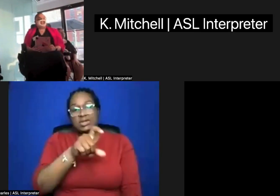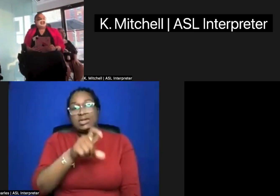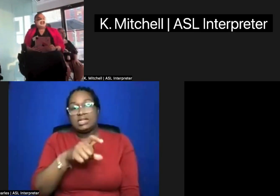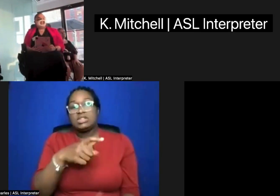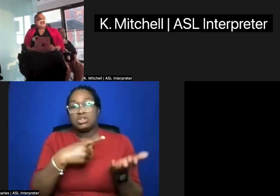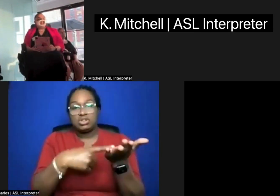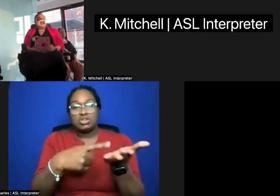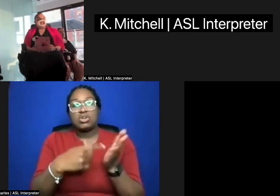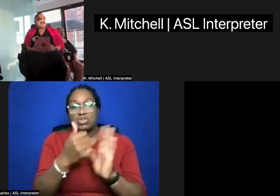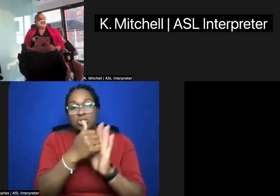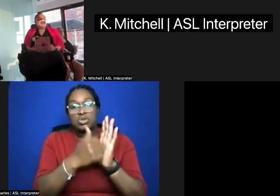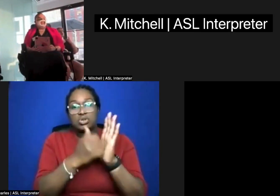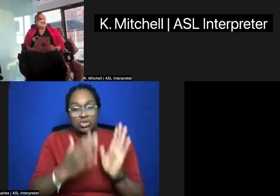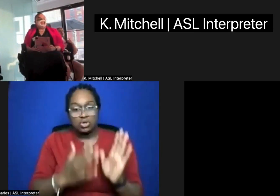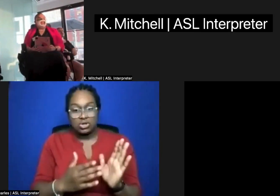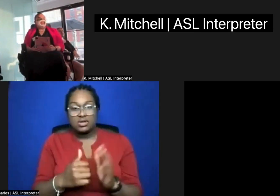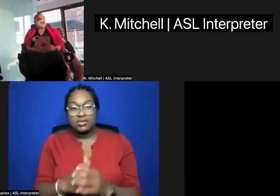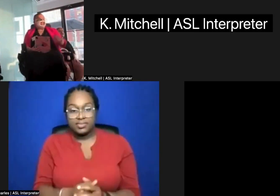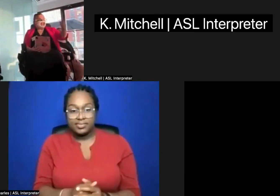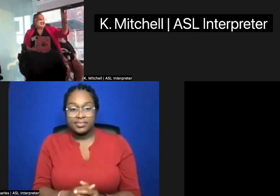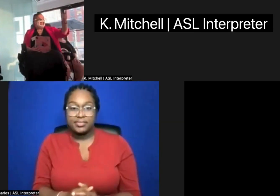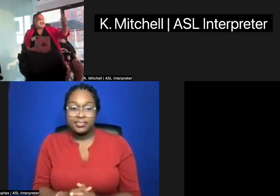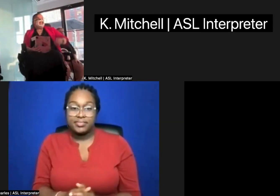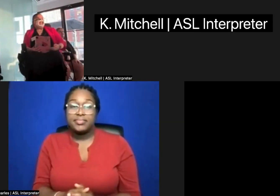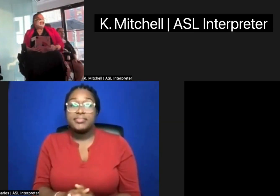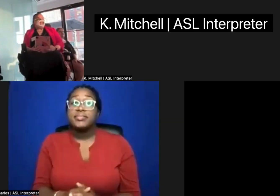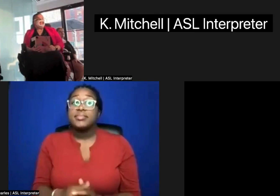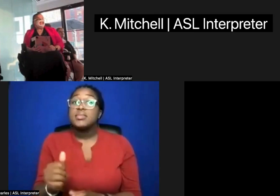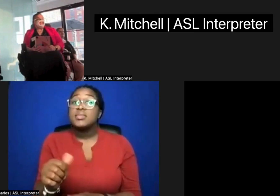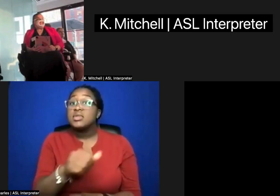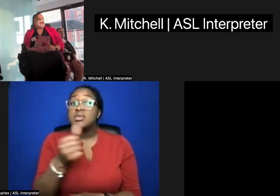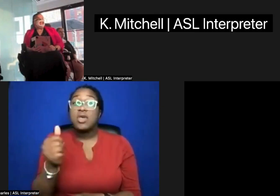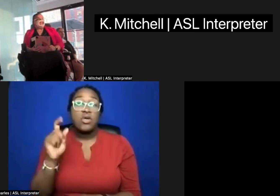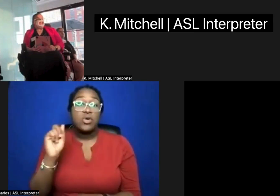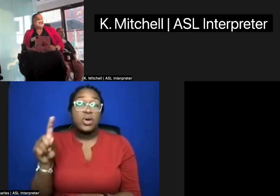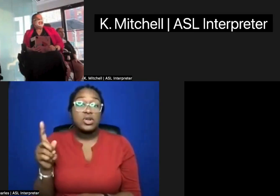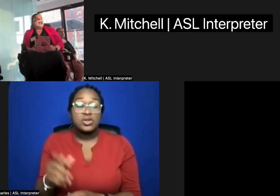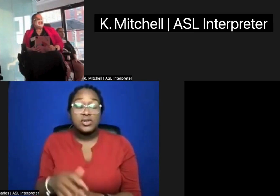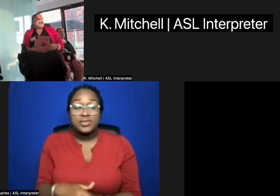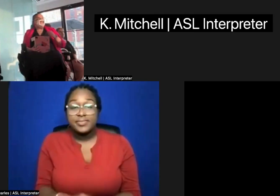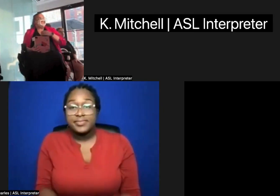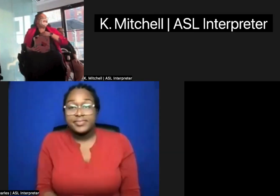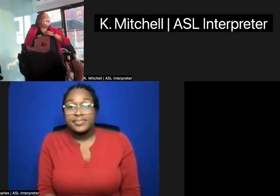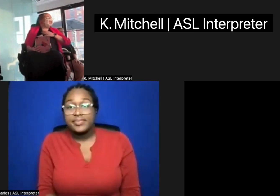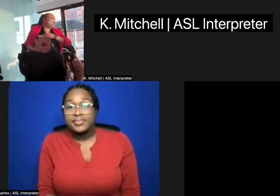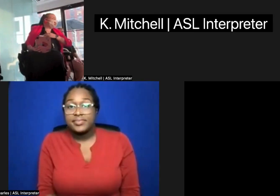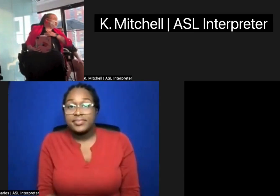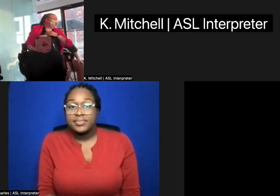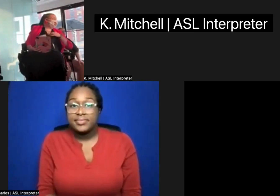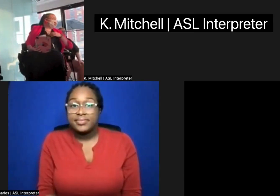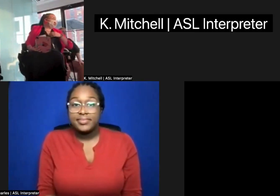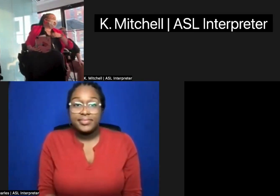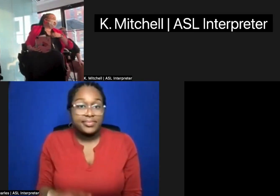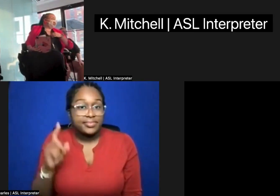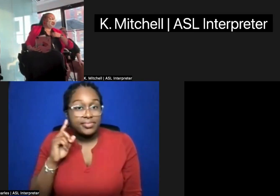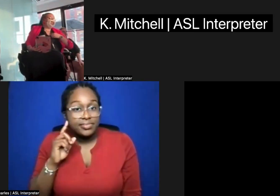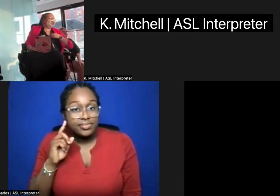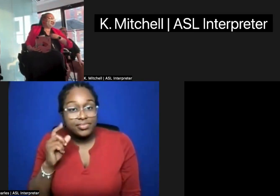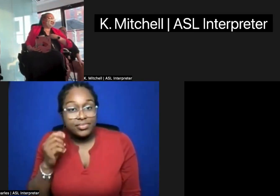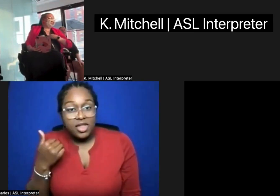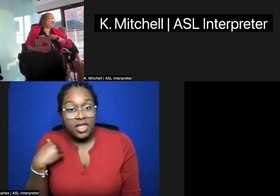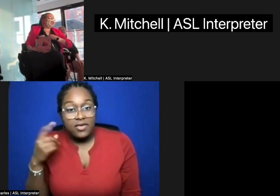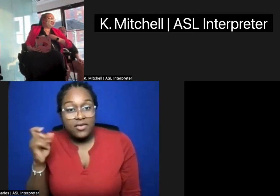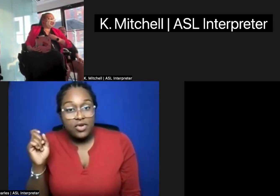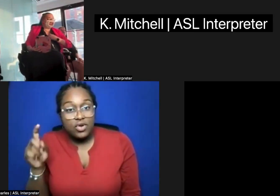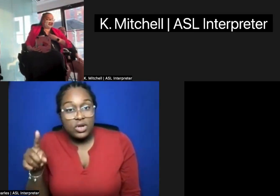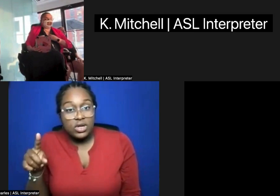Anybody else? Yes. question. Wait, can I answer